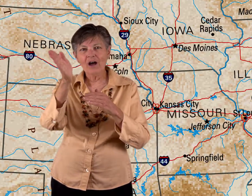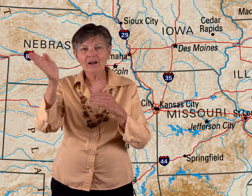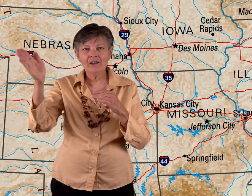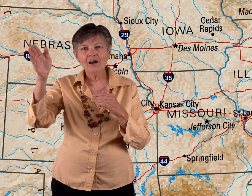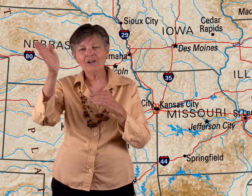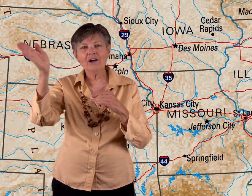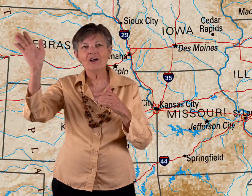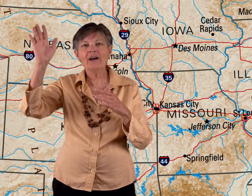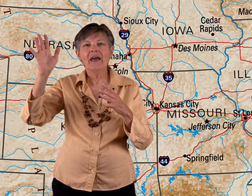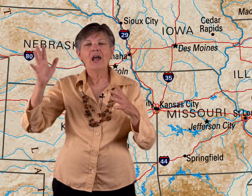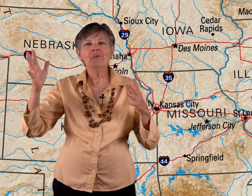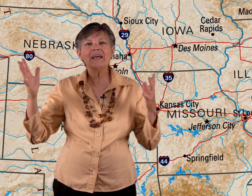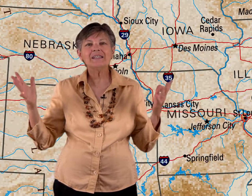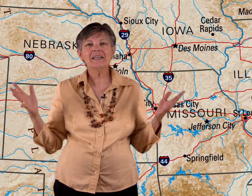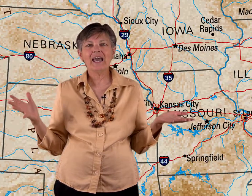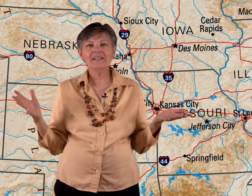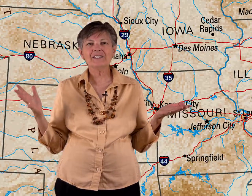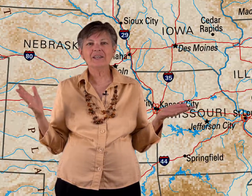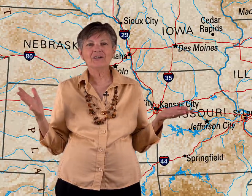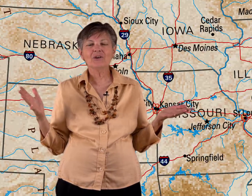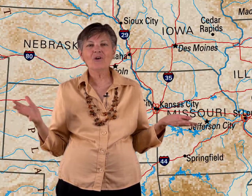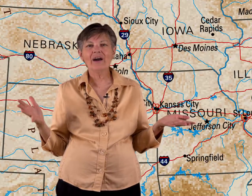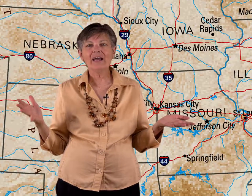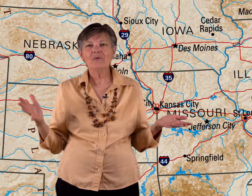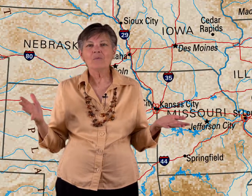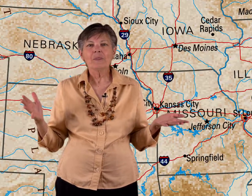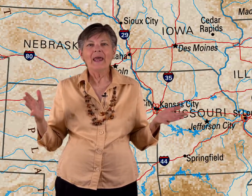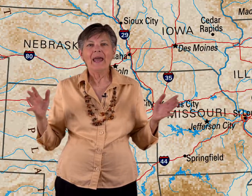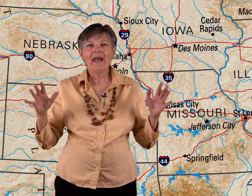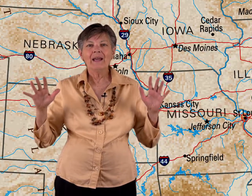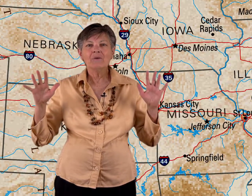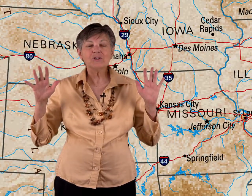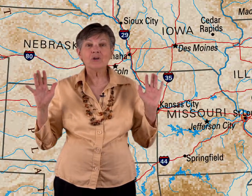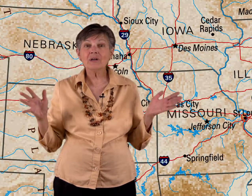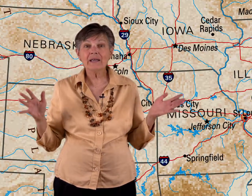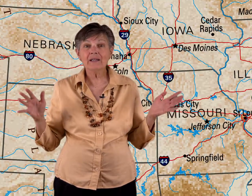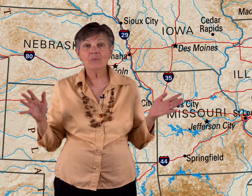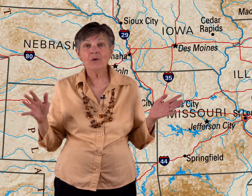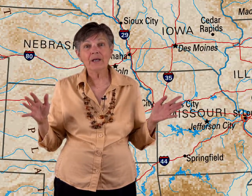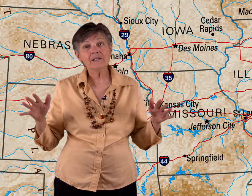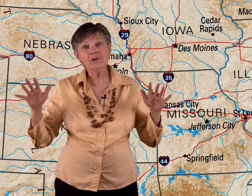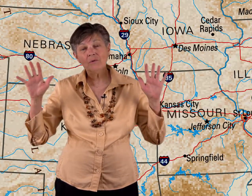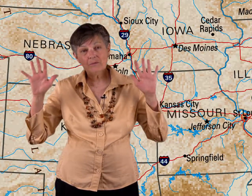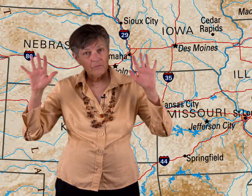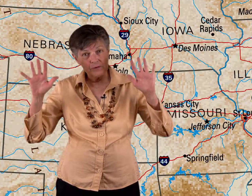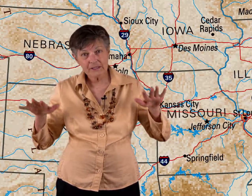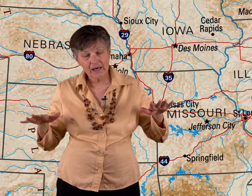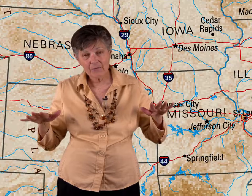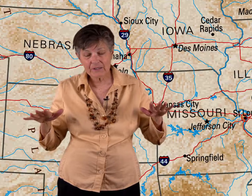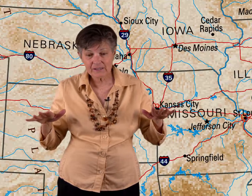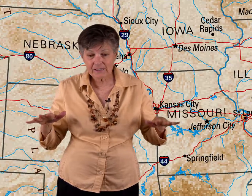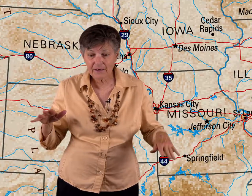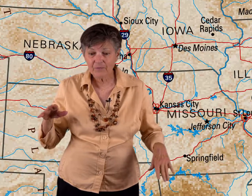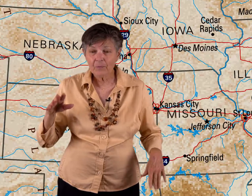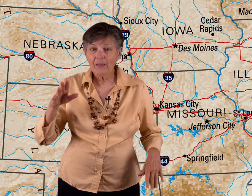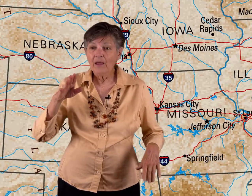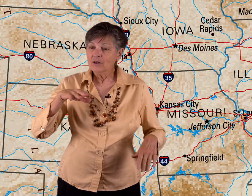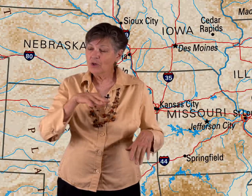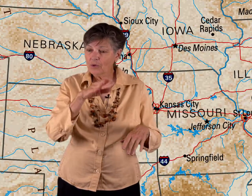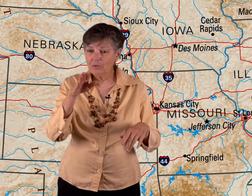along, and we get to Casey, Illinois. And it was early in the morning, so most of the town was asleep. So we're